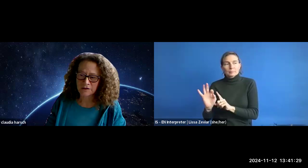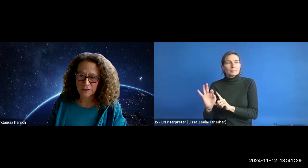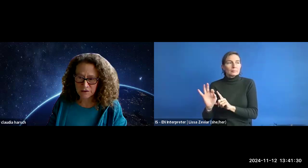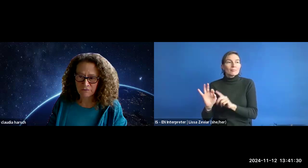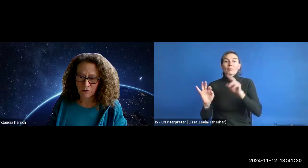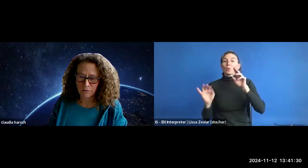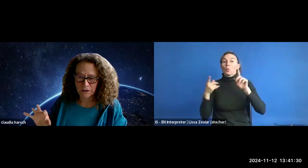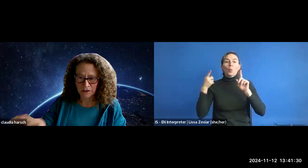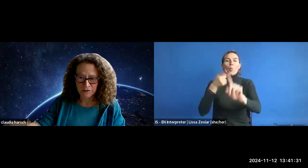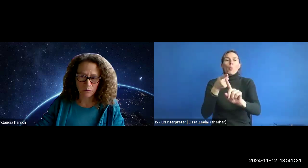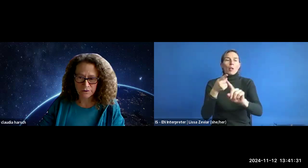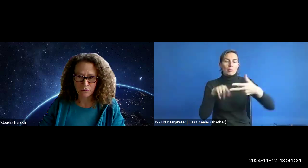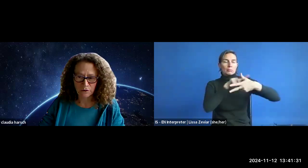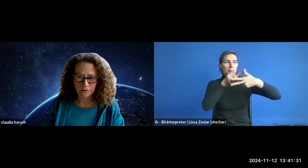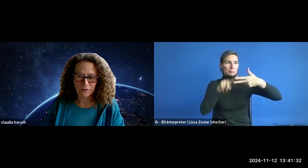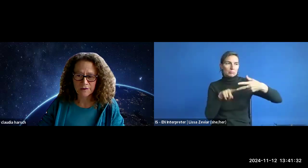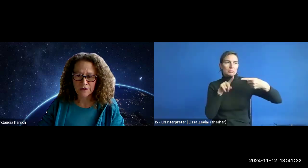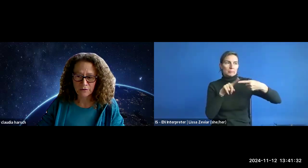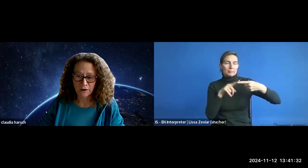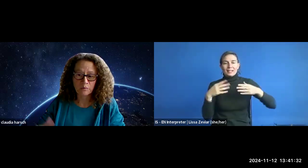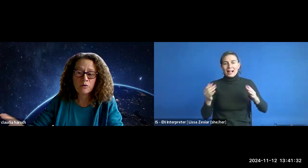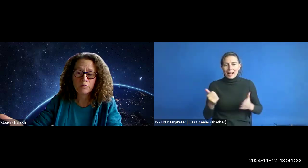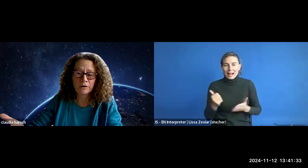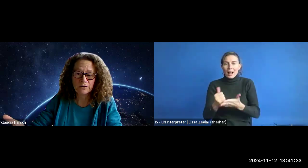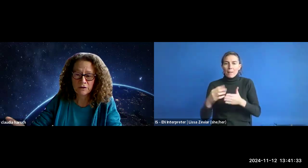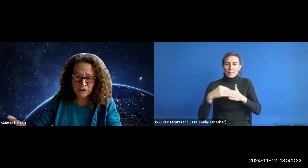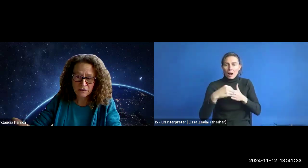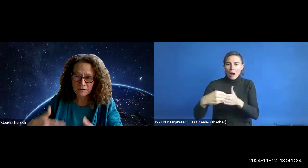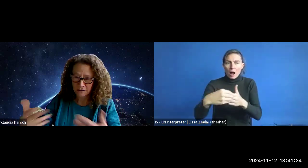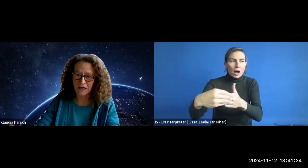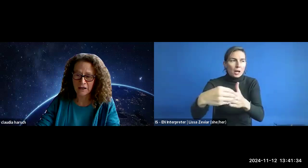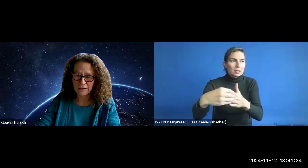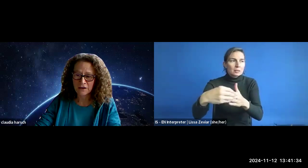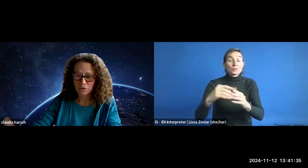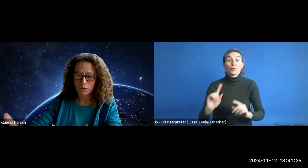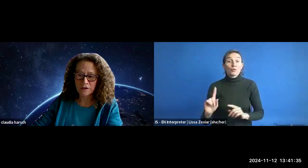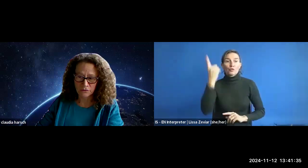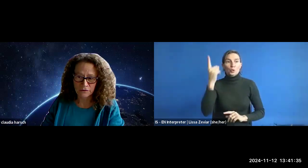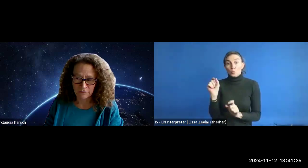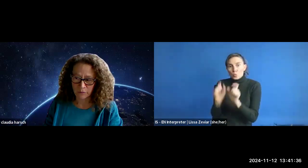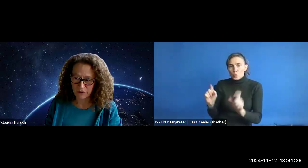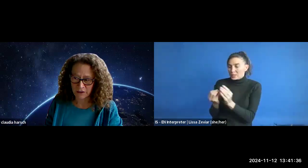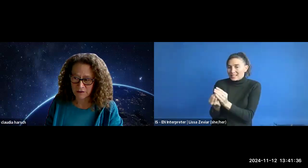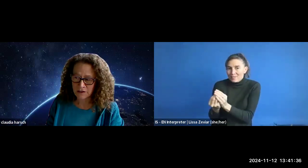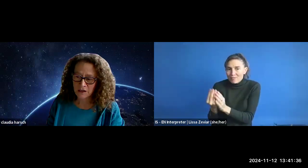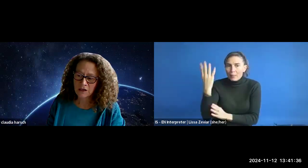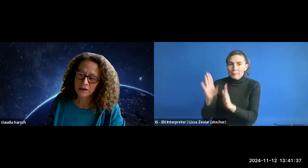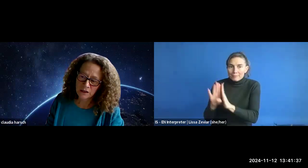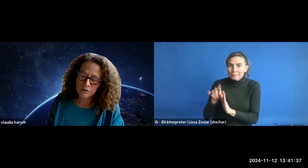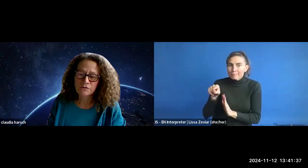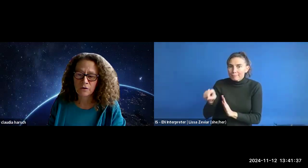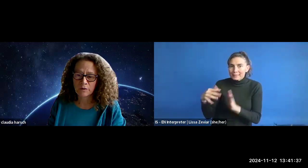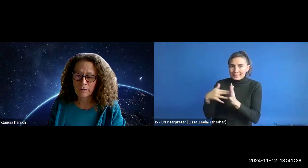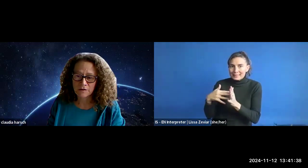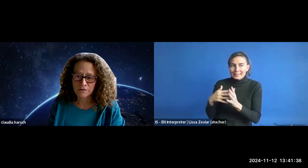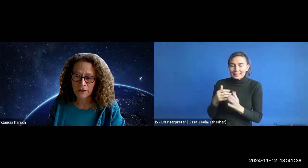They guide the test development, and that's the most important for us here. You need a blueprint. You need a guide towards how to develop your tests. Then